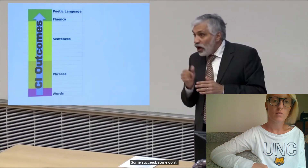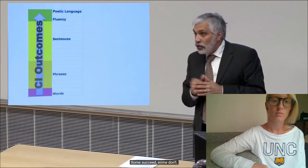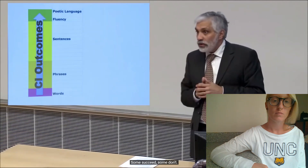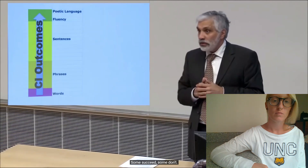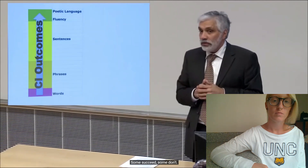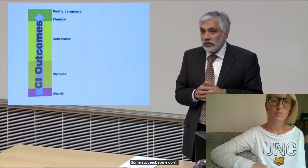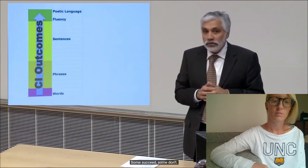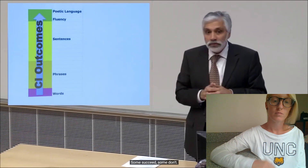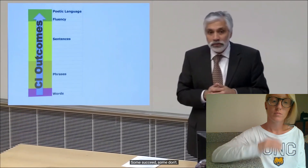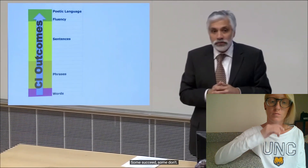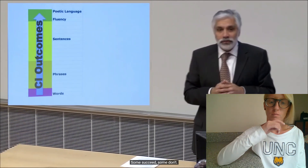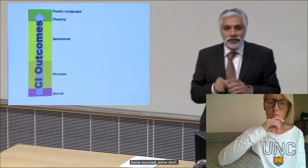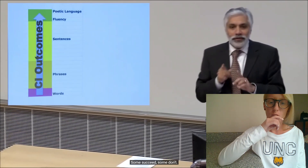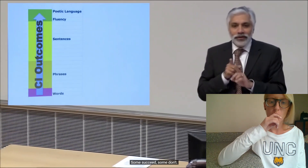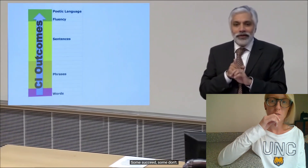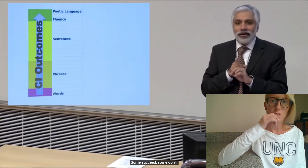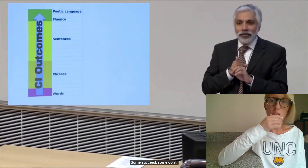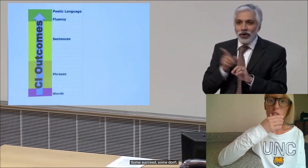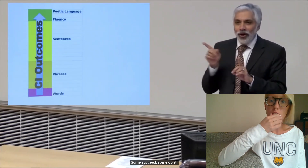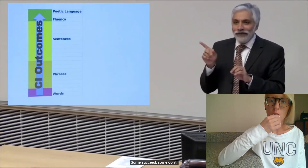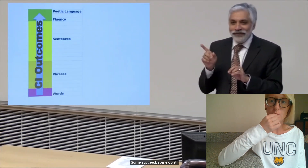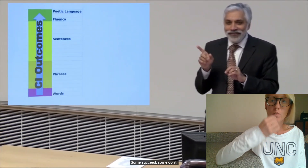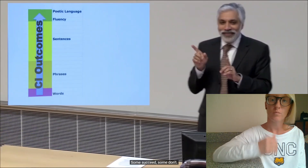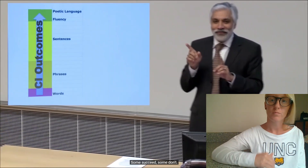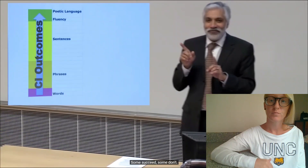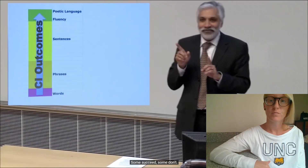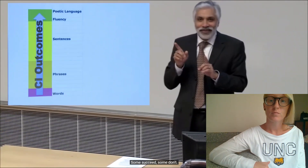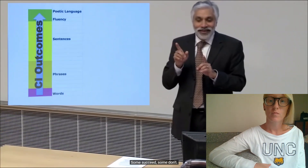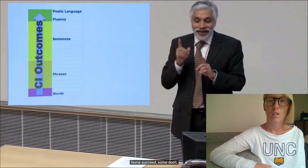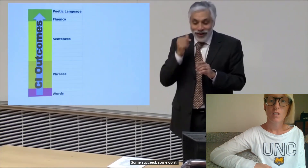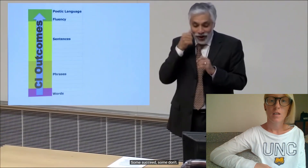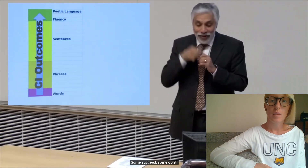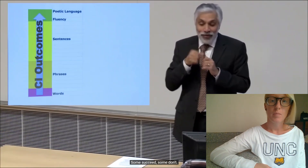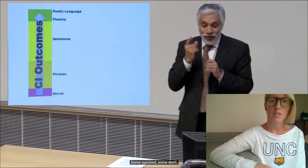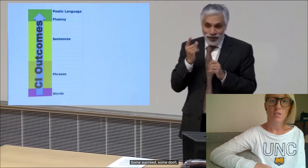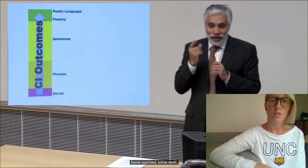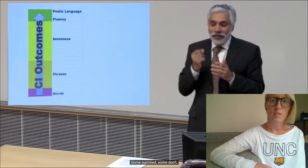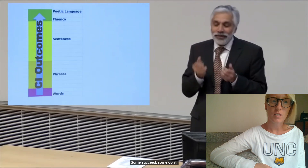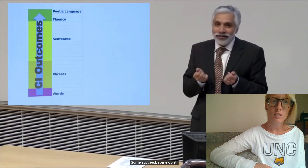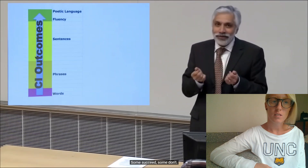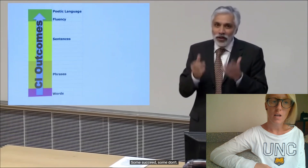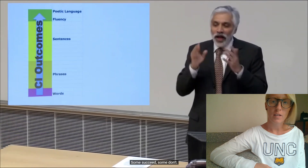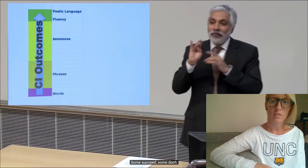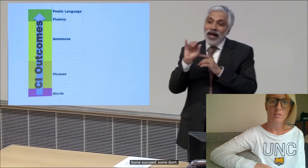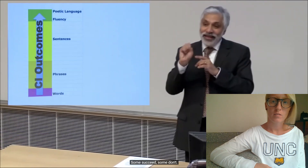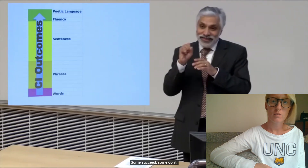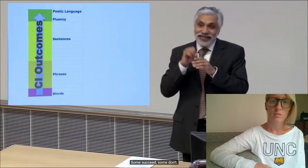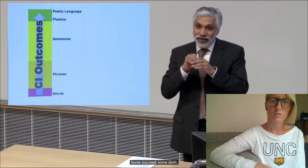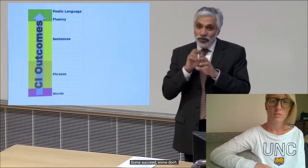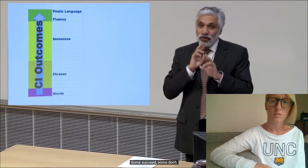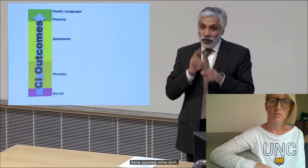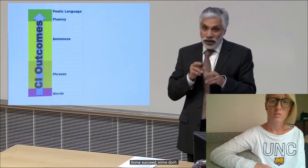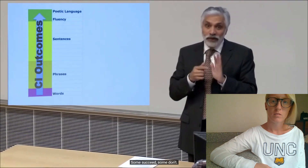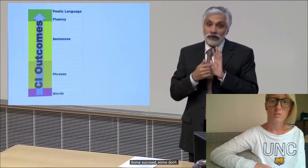as well. Some don't. Some succeed and some don't. And based on this slide,